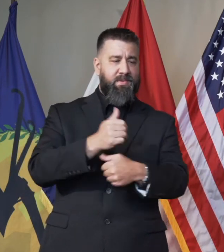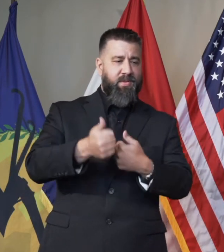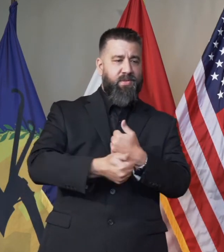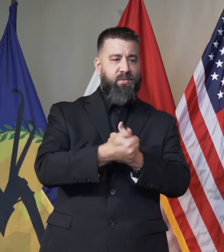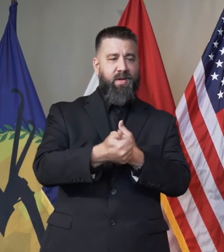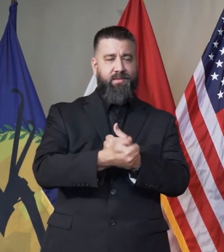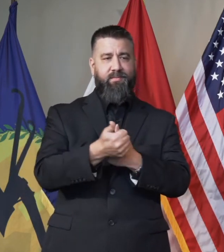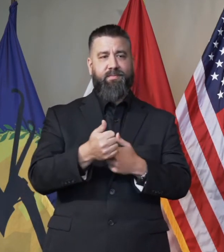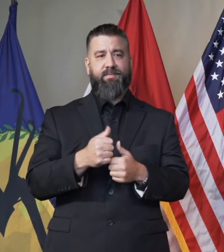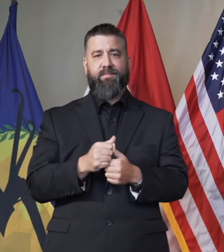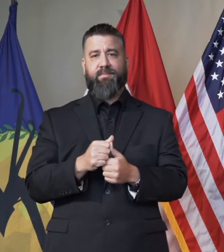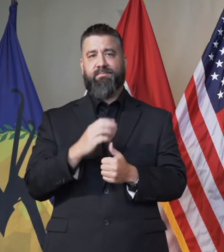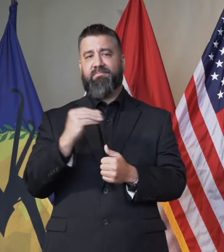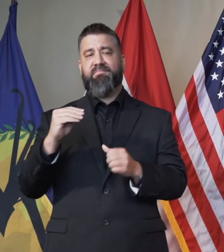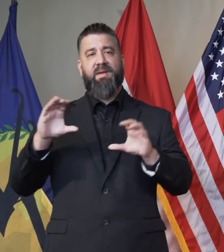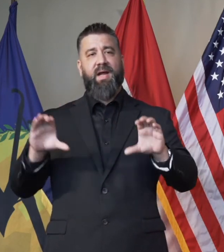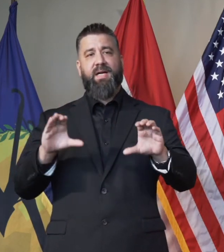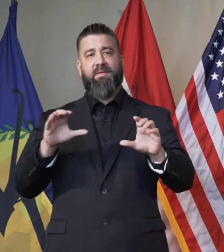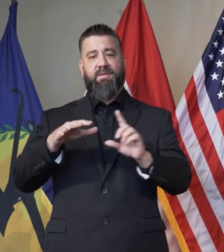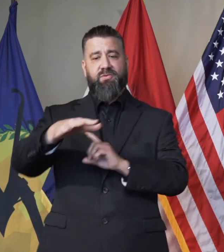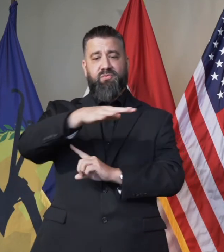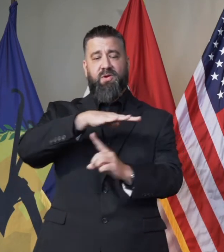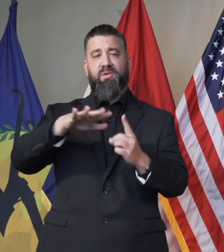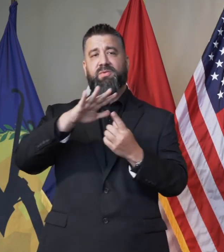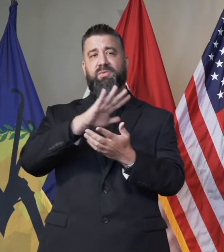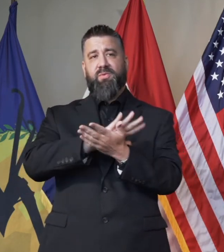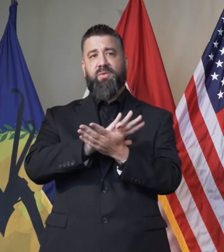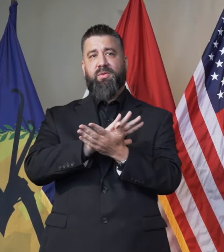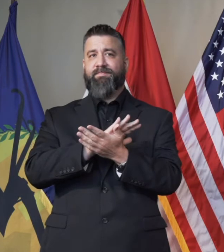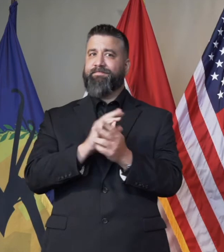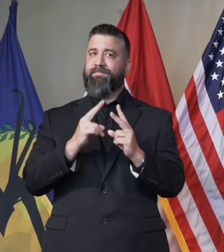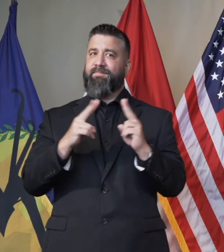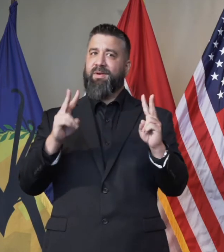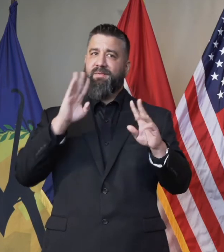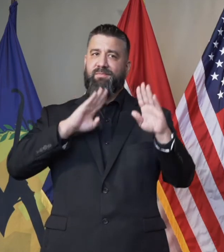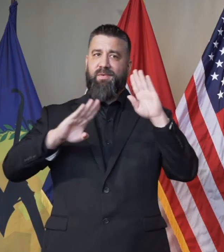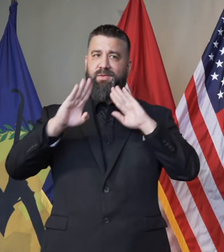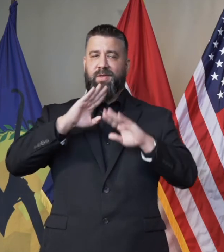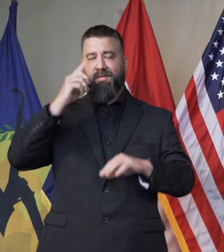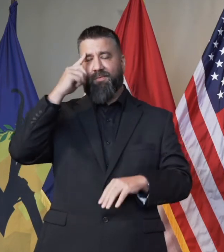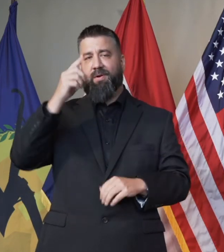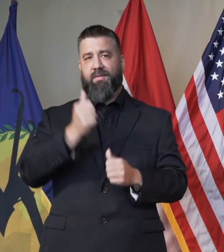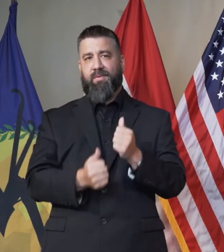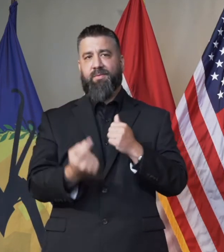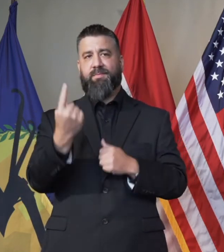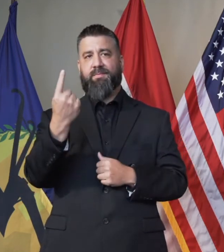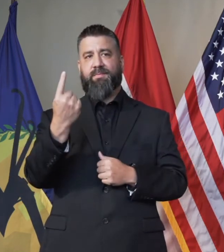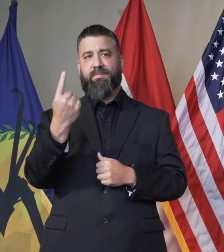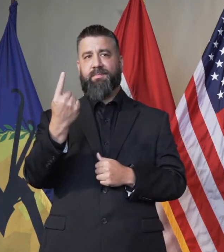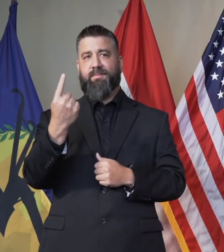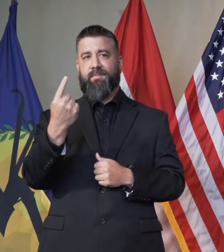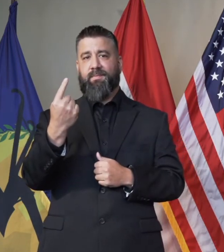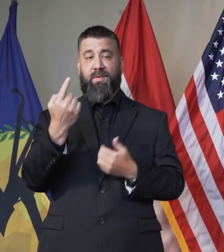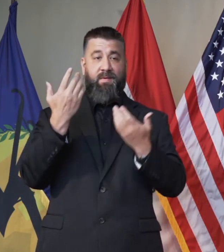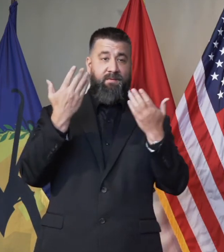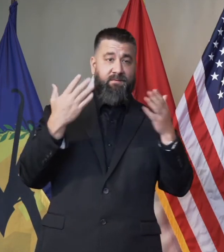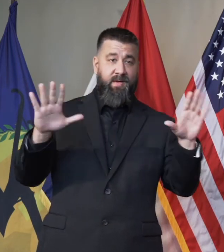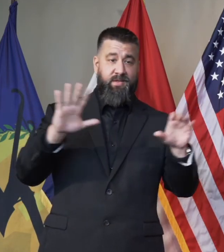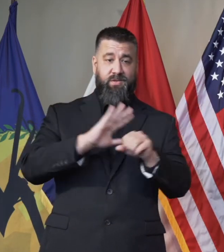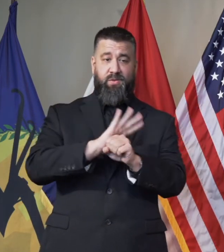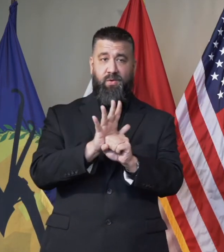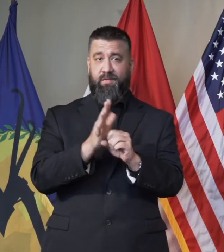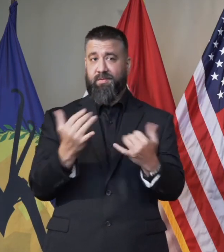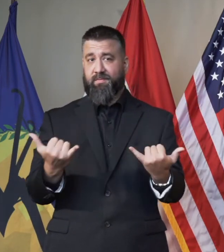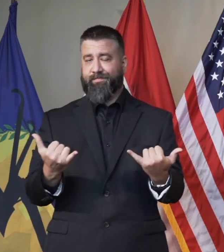and certainly activities surrounding school have been very frustrating for everyone. We're not through this pandemic yet. We